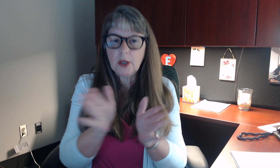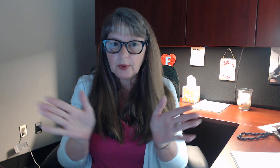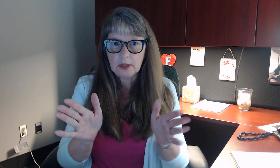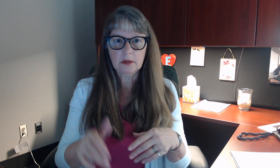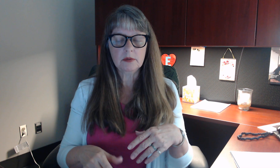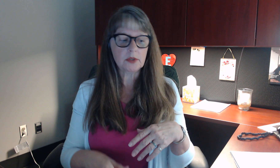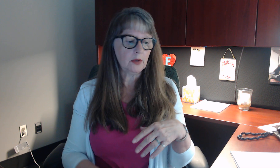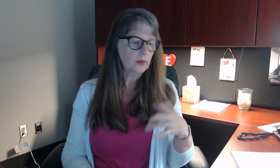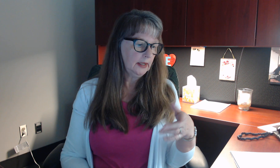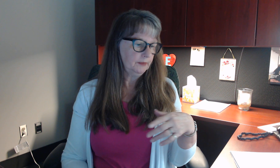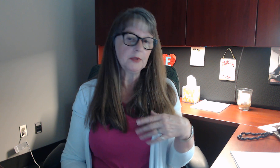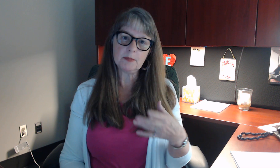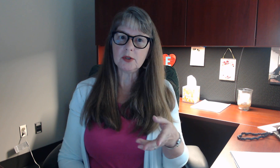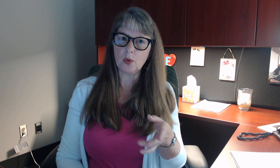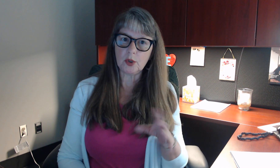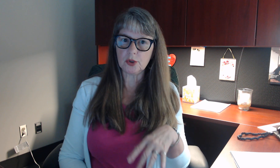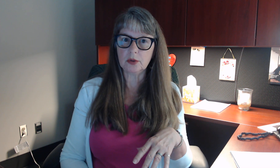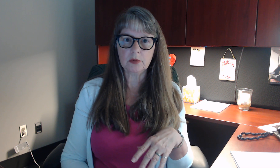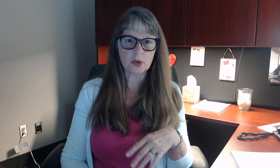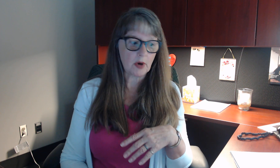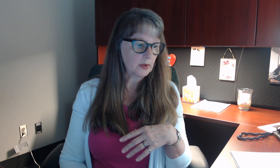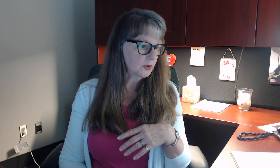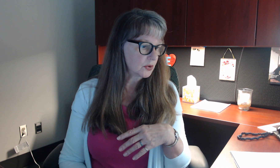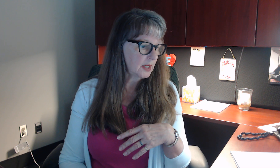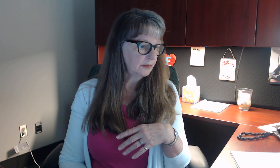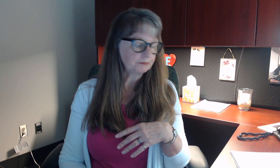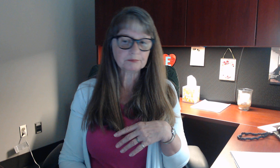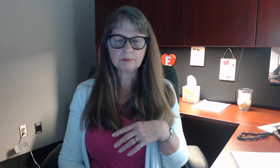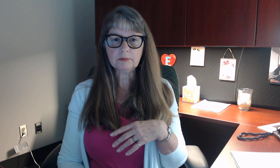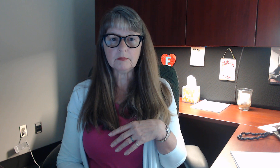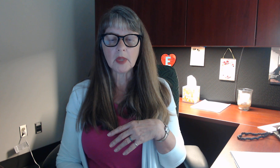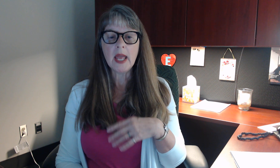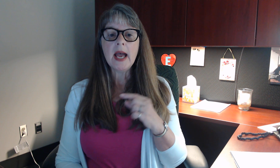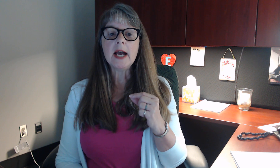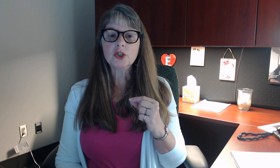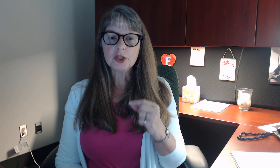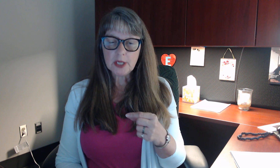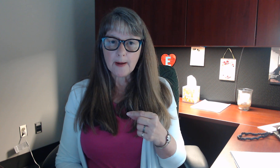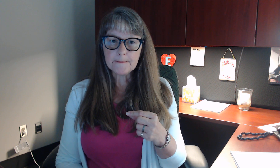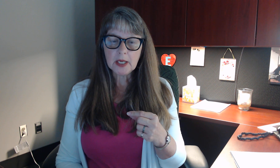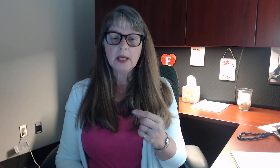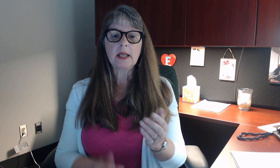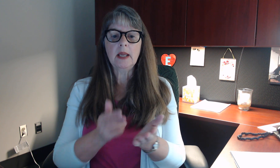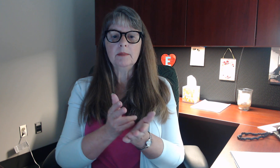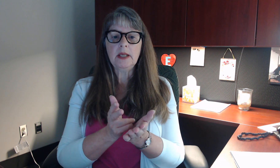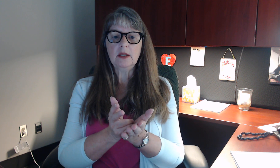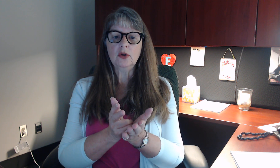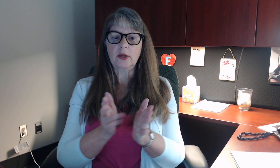period. So it depends on what you're describing and what you're saying. A ship can be like you